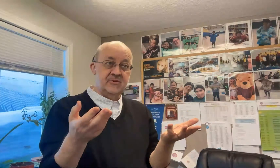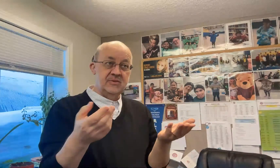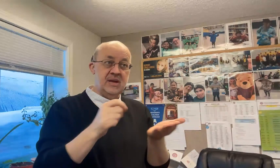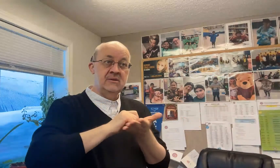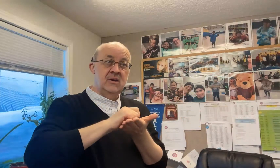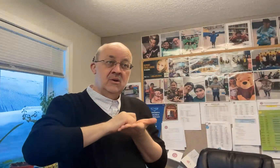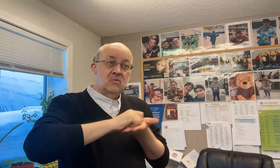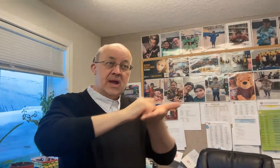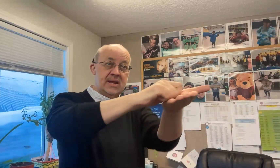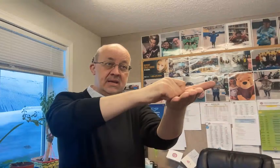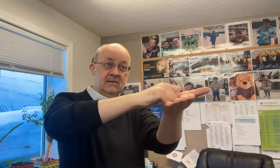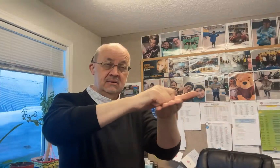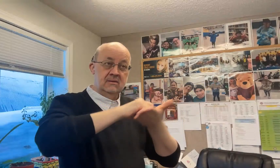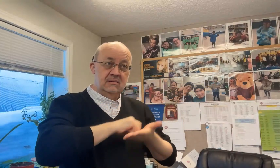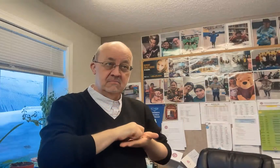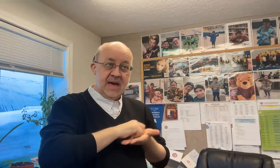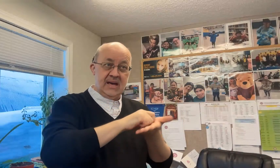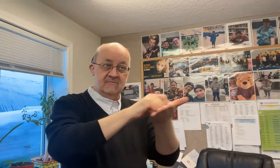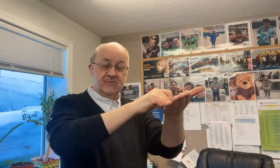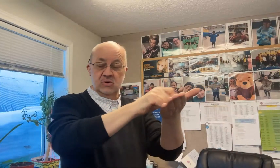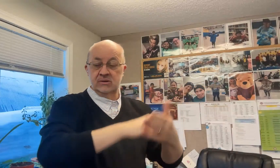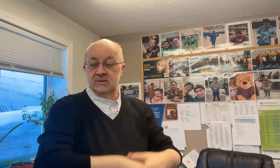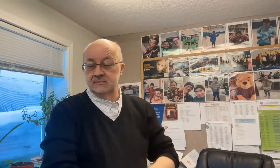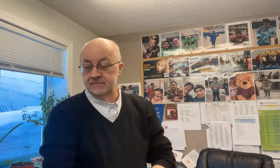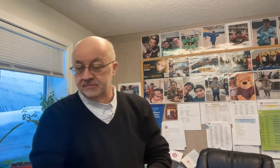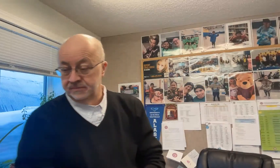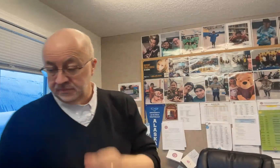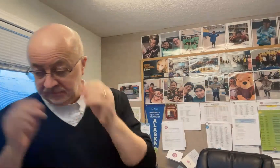than writing back and forth.